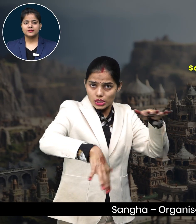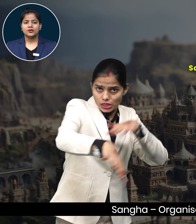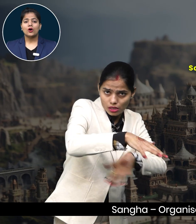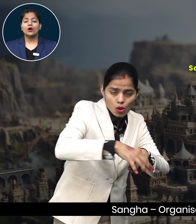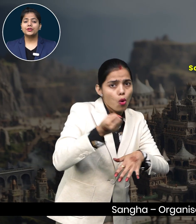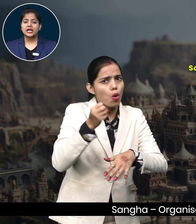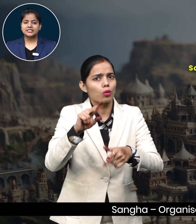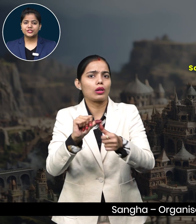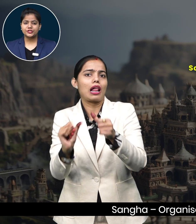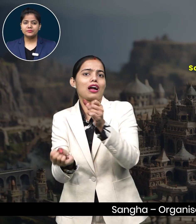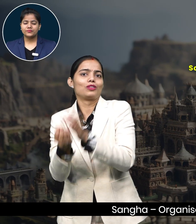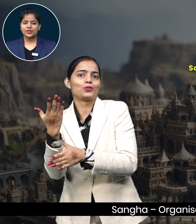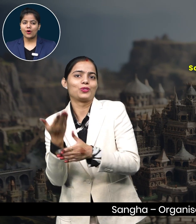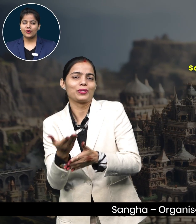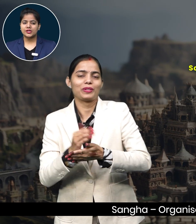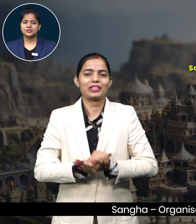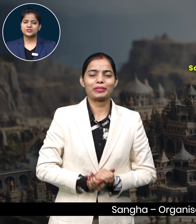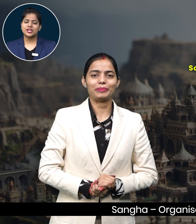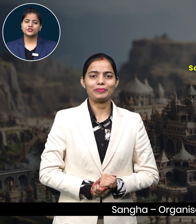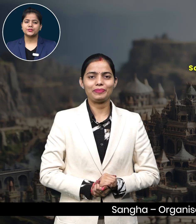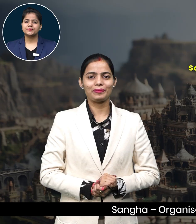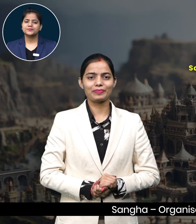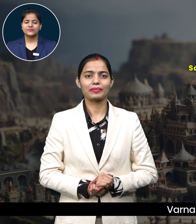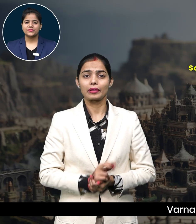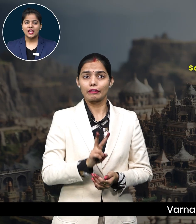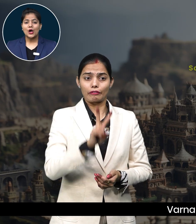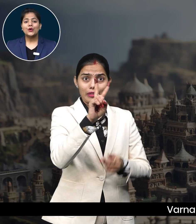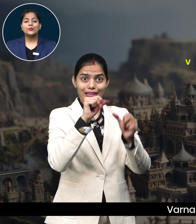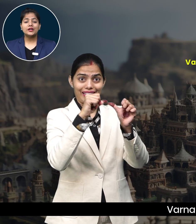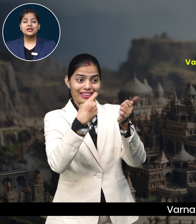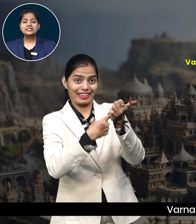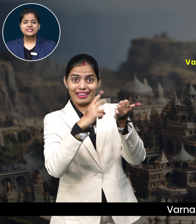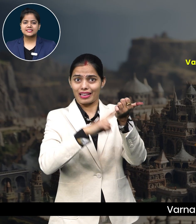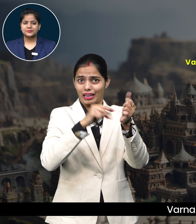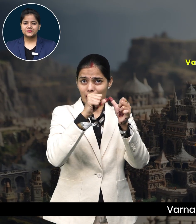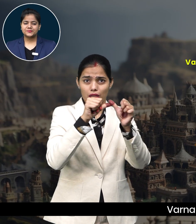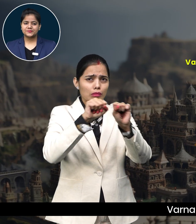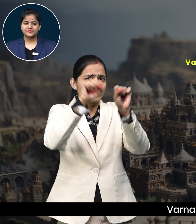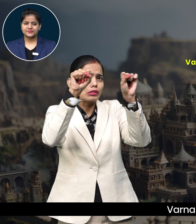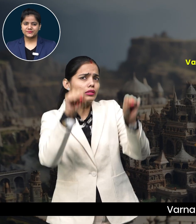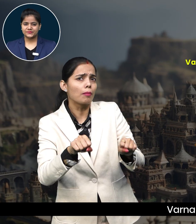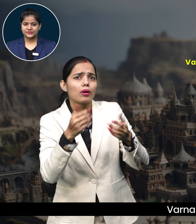Sangh. Organization or association. Varna system.